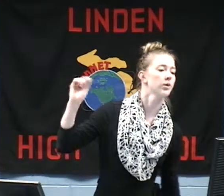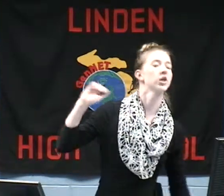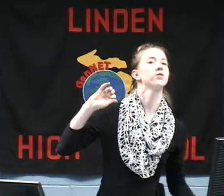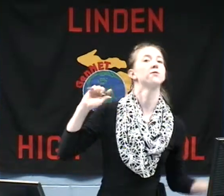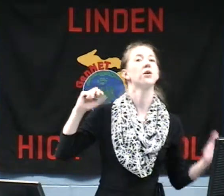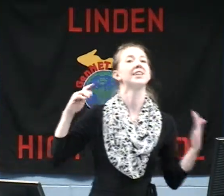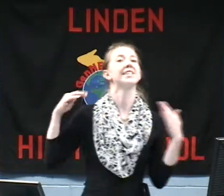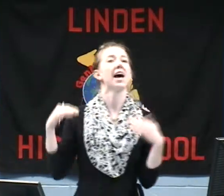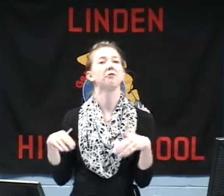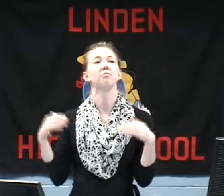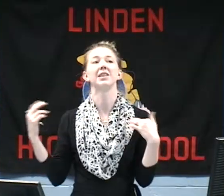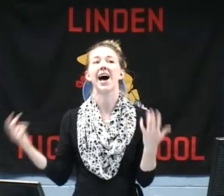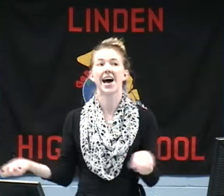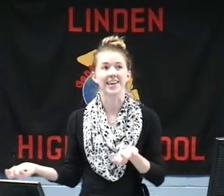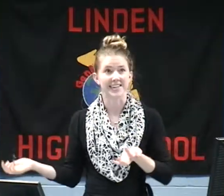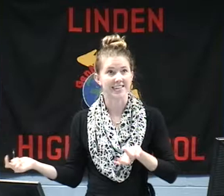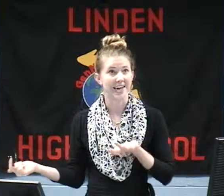interpreters for the deaf blind.